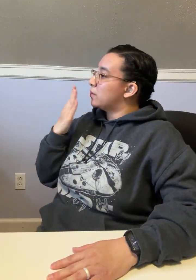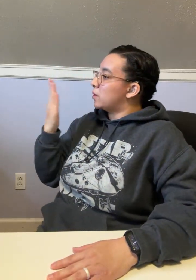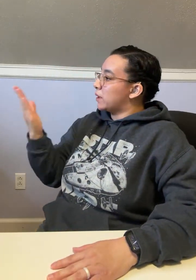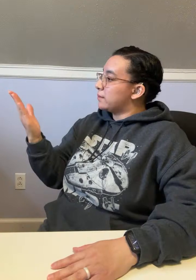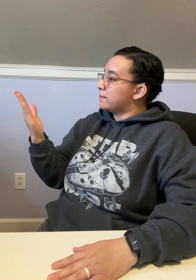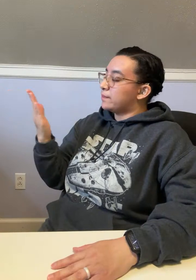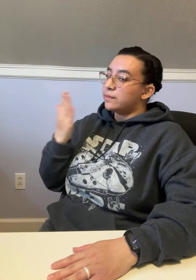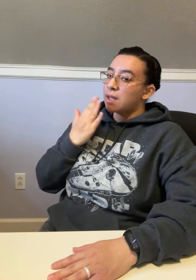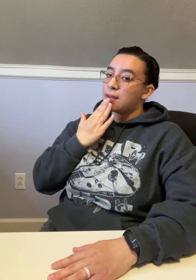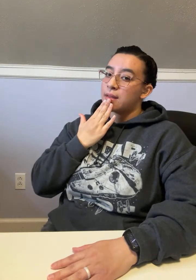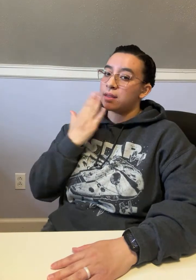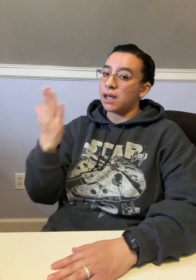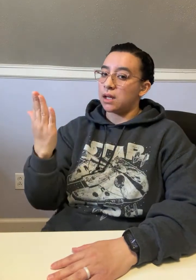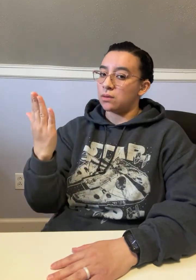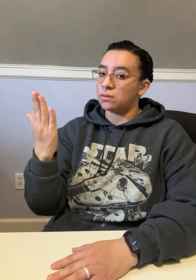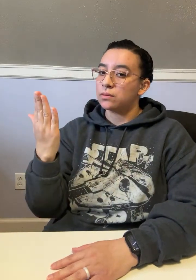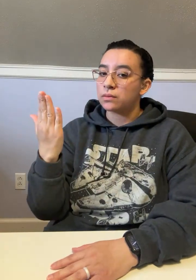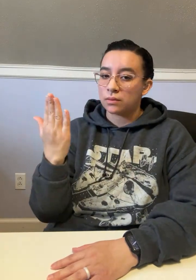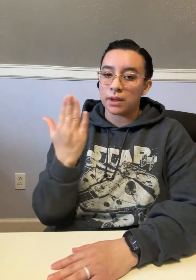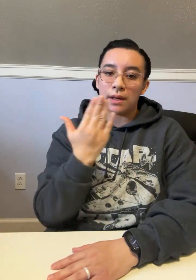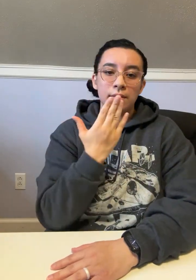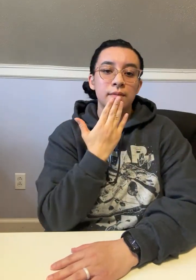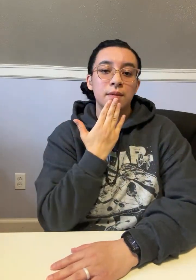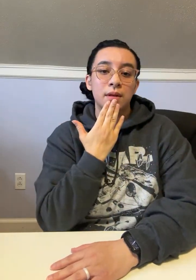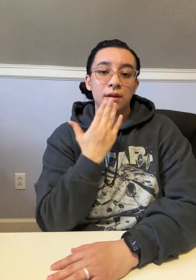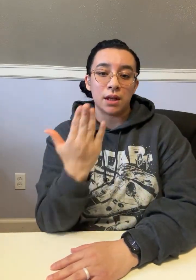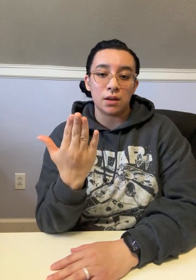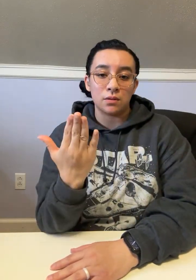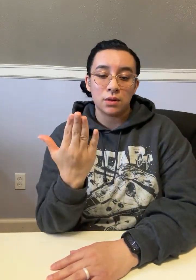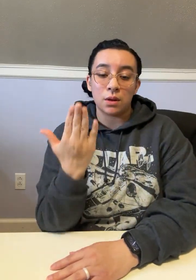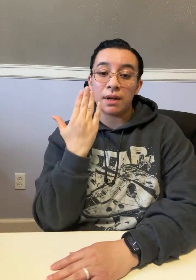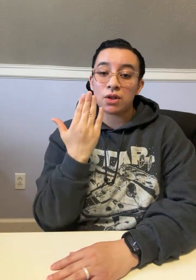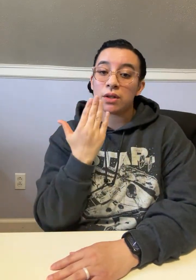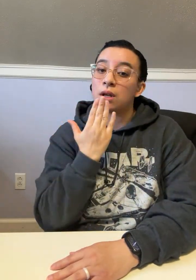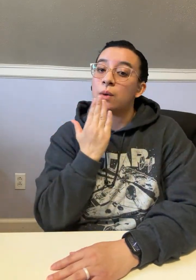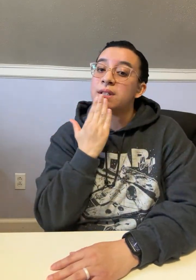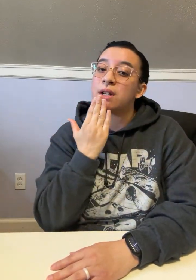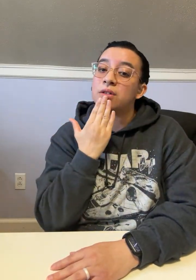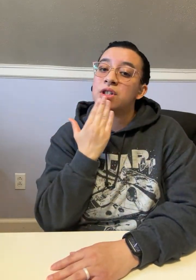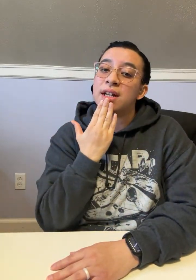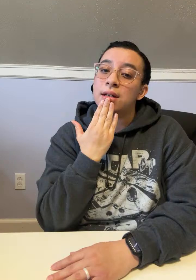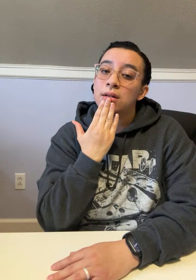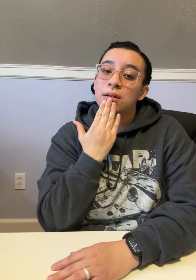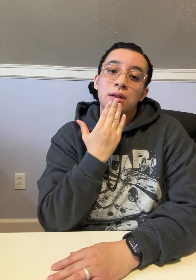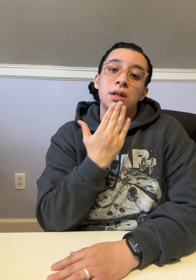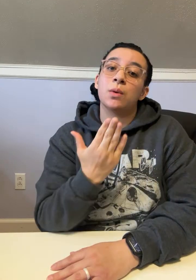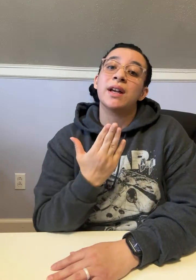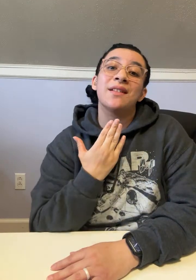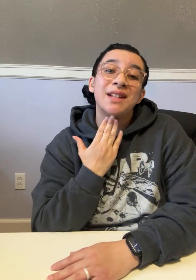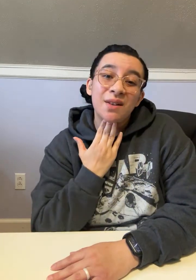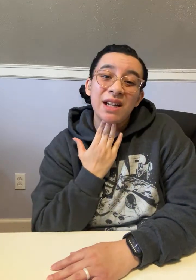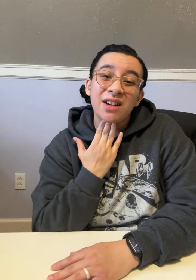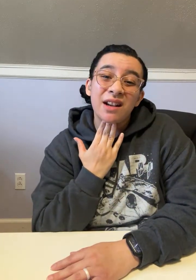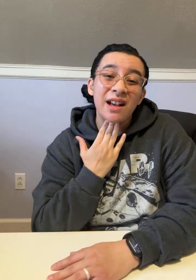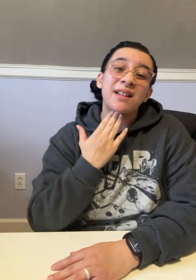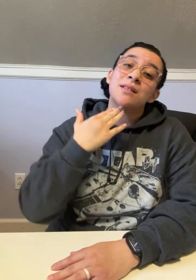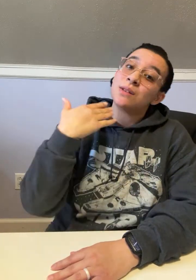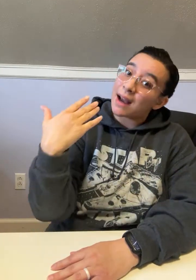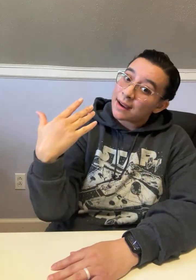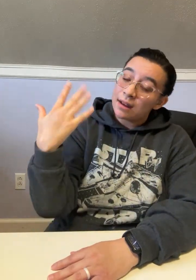forward. Thank you. Okay. Thank you. So make sure it's always on your chin. You don't want to have it down here and do that,